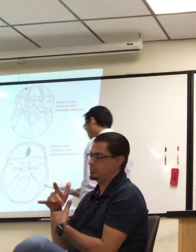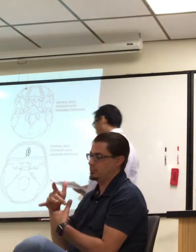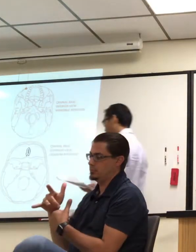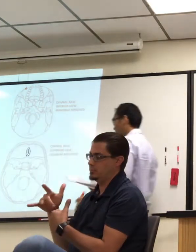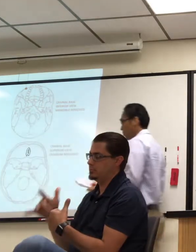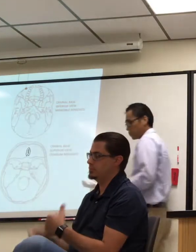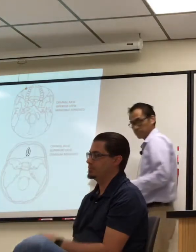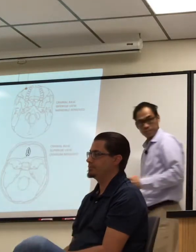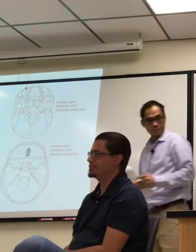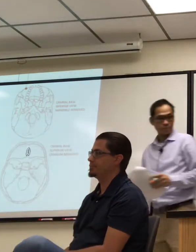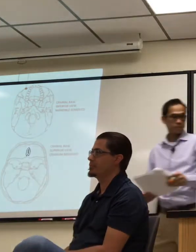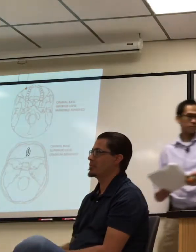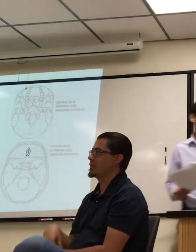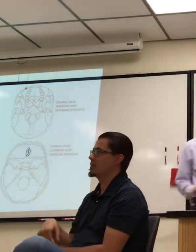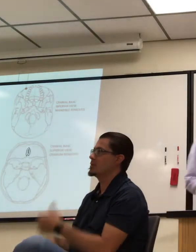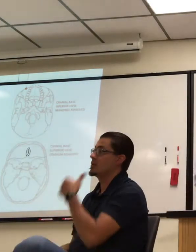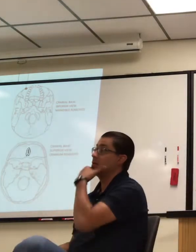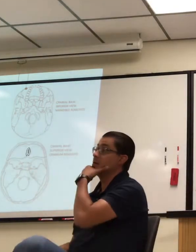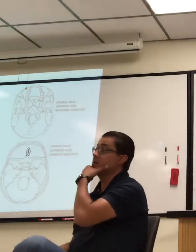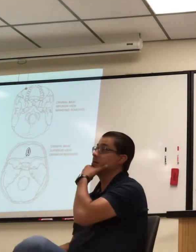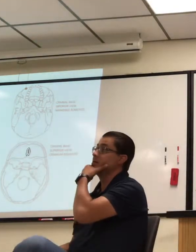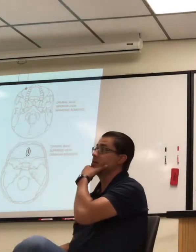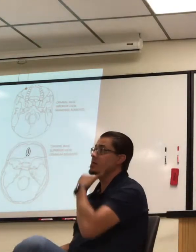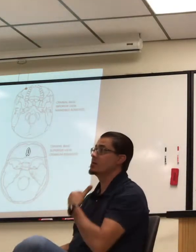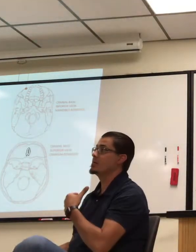Lower jaw from that view.